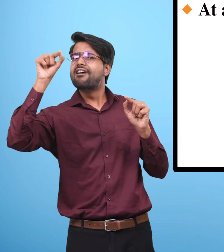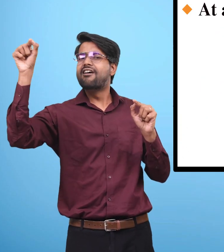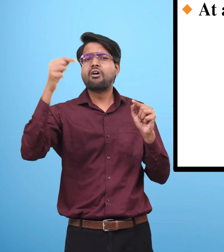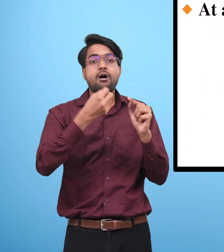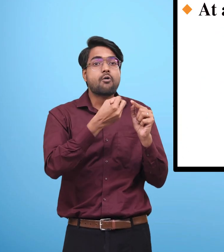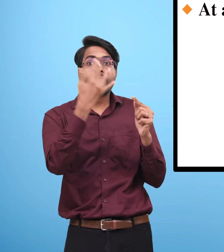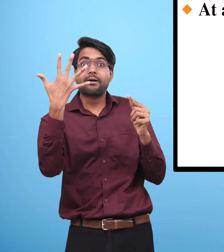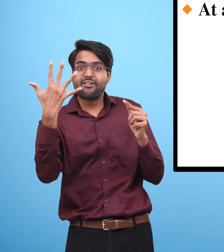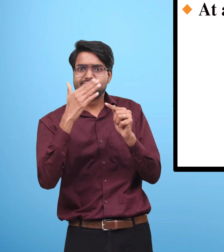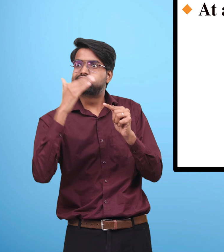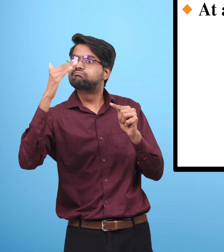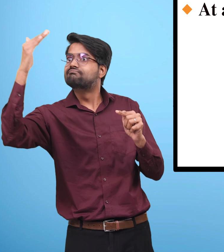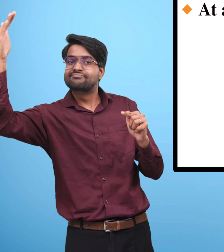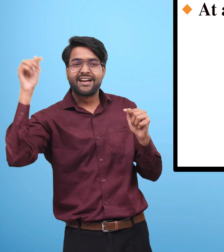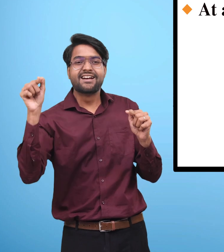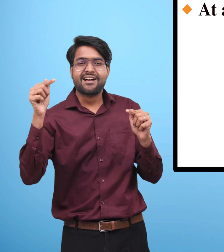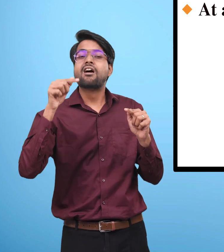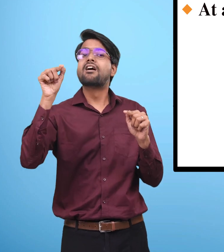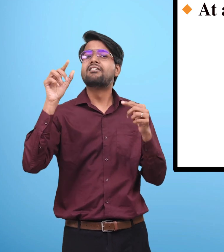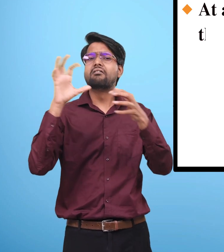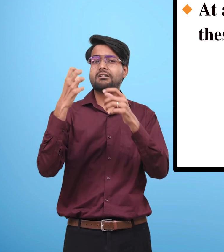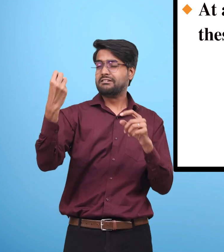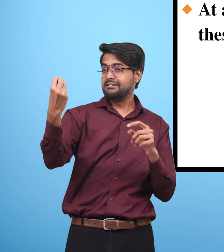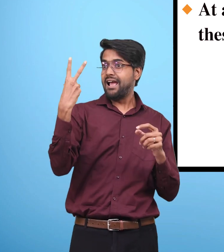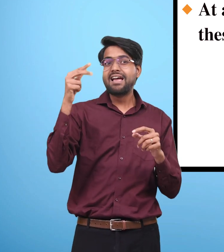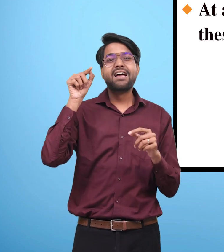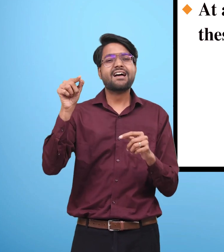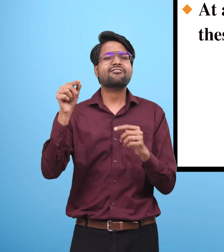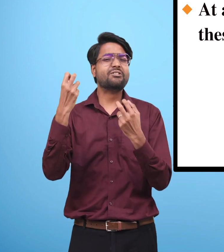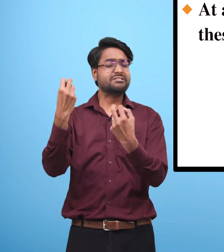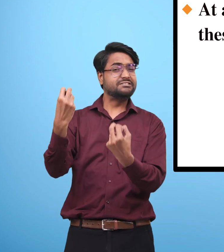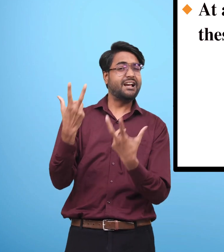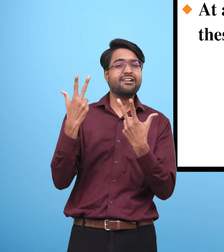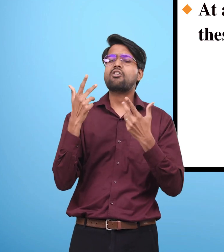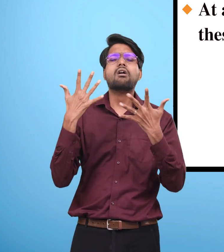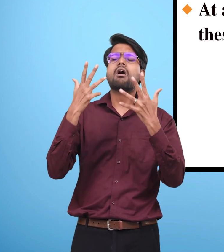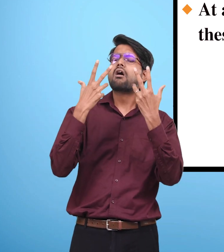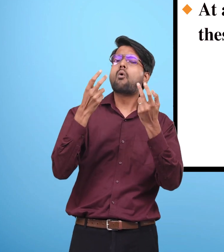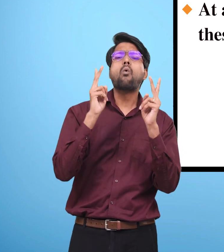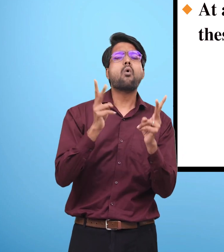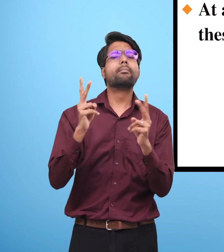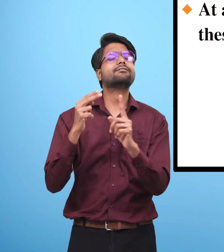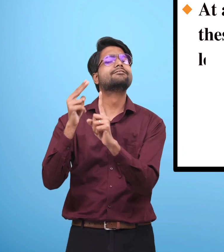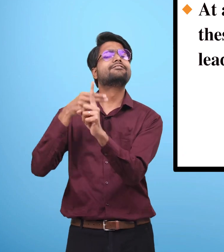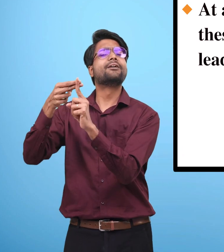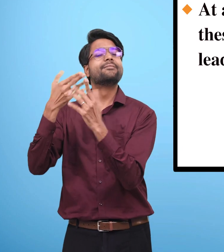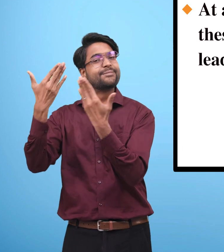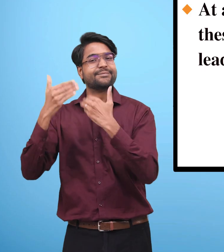At about 5 times the distance between these two stars, the imaginary line will lead to